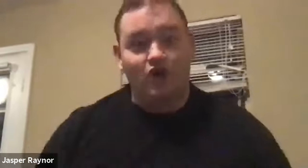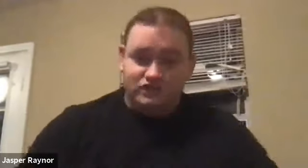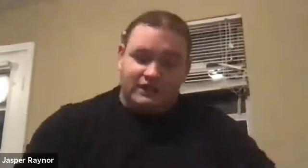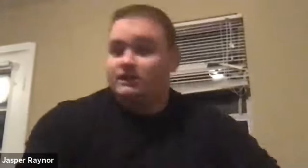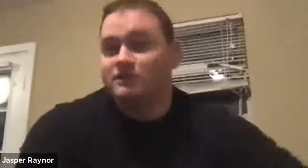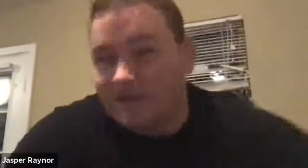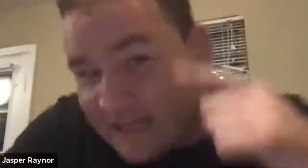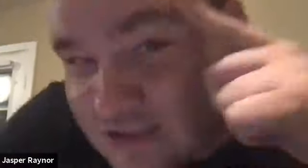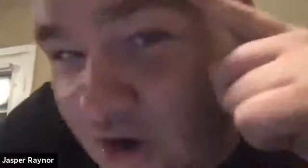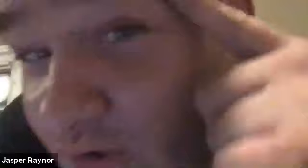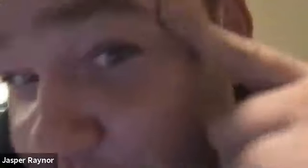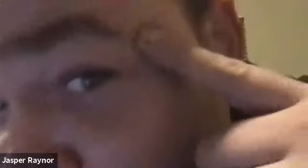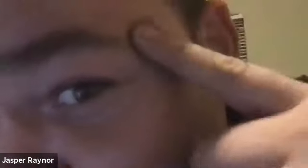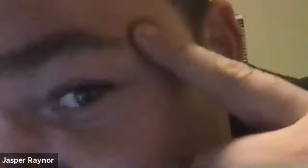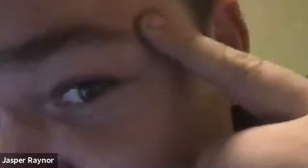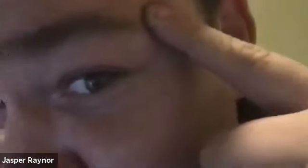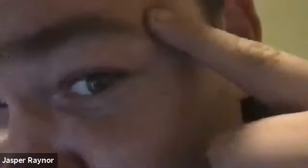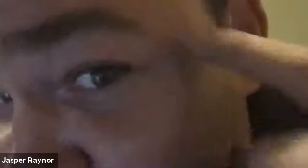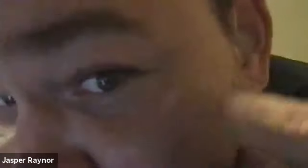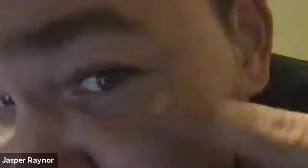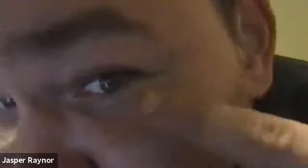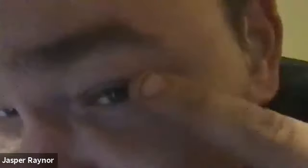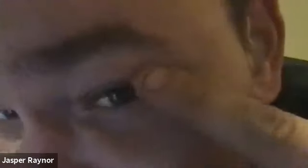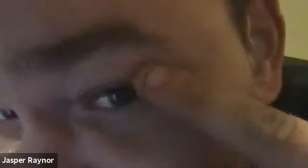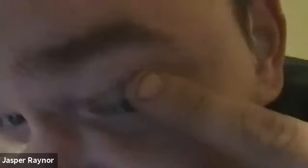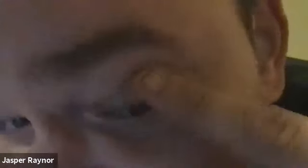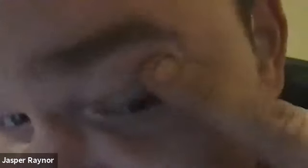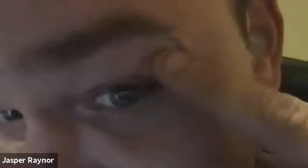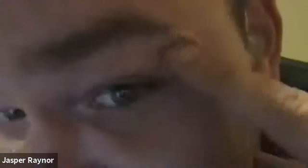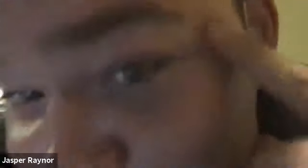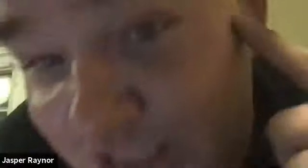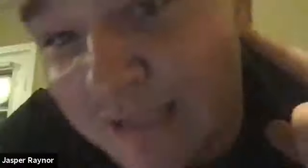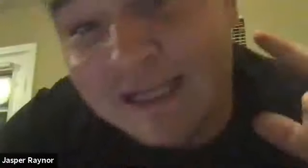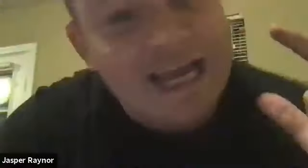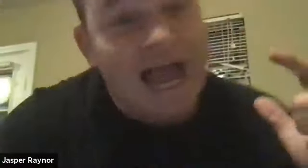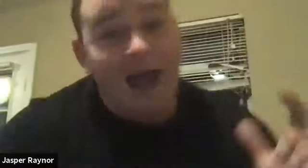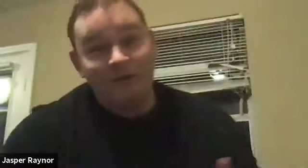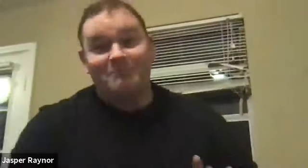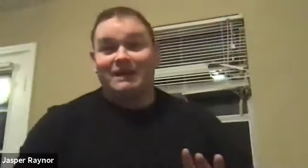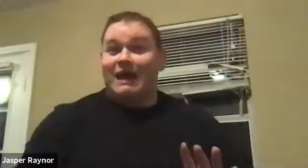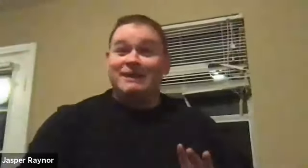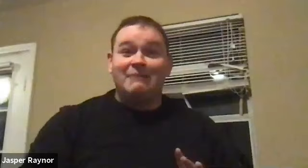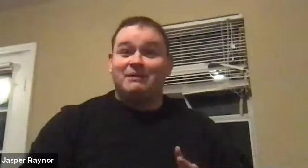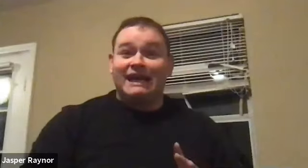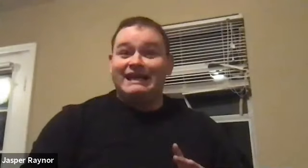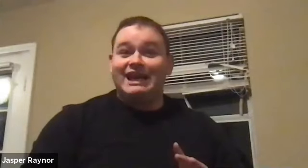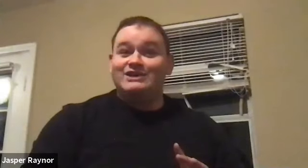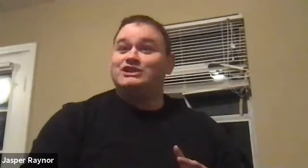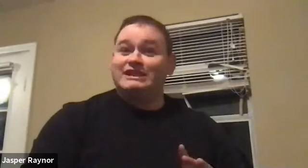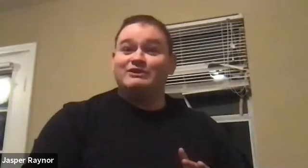scars. Look, I got scars from it. I think I'm joking. I got a scar on my eye when she hit me. I'm not playing, y'all. She threw